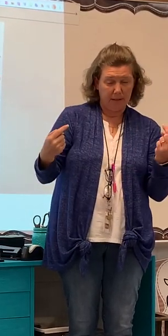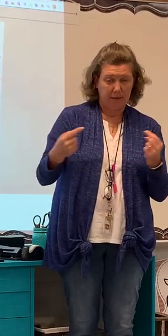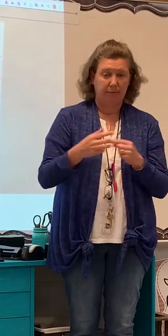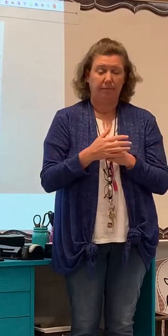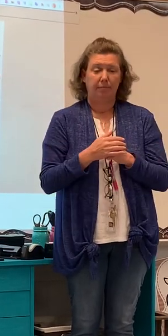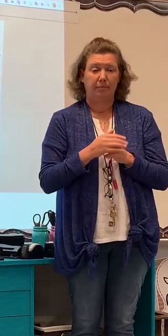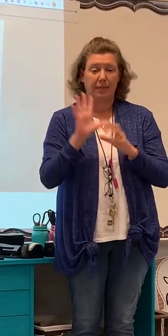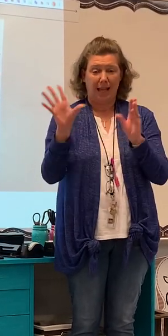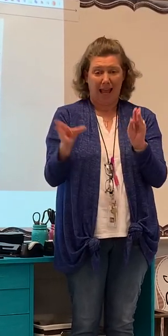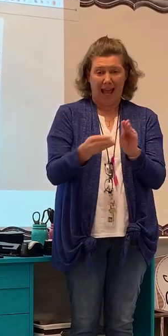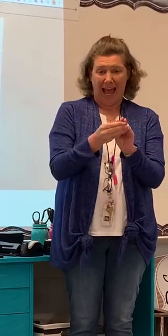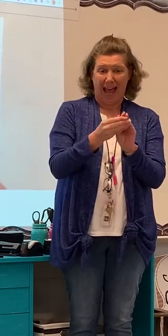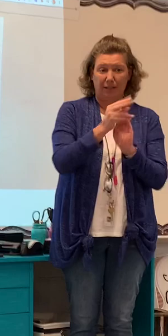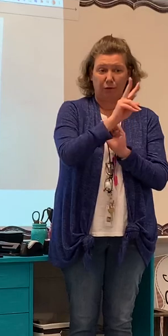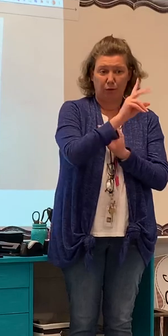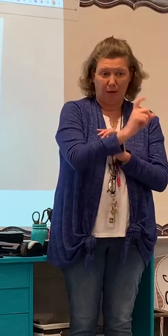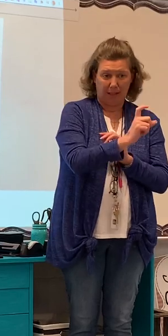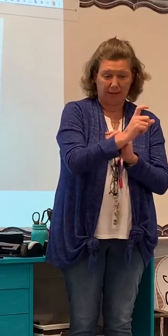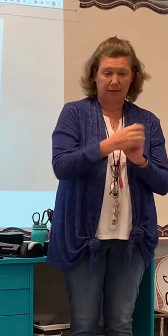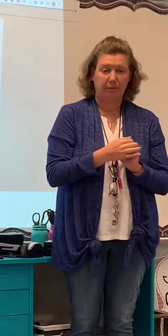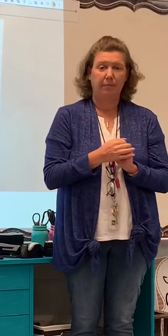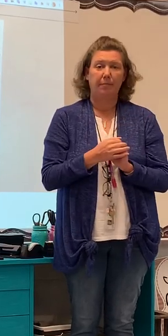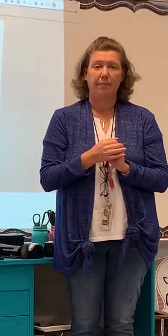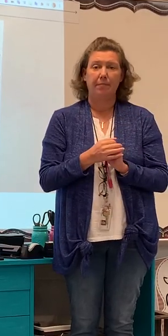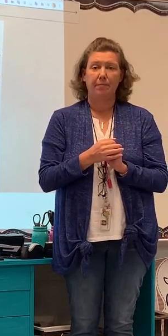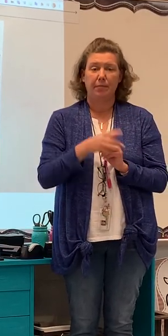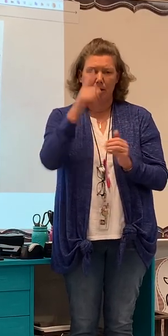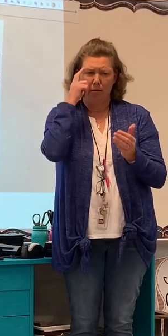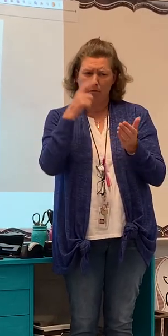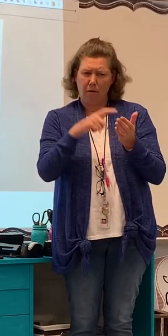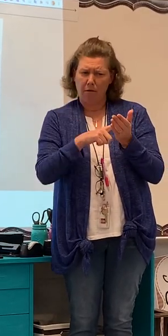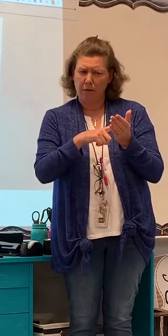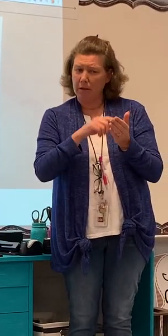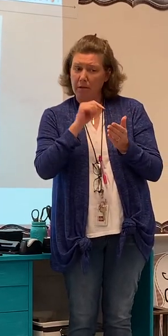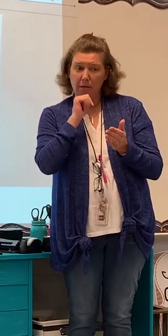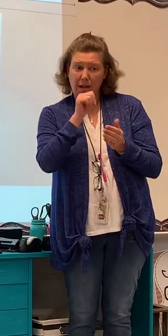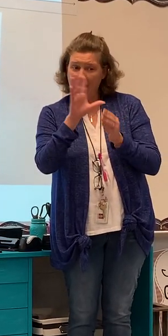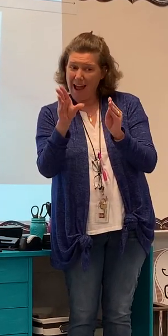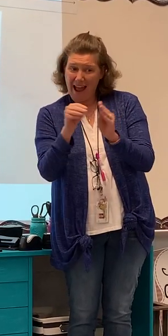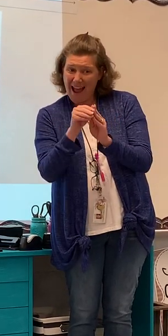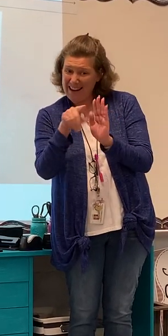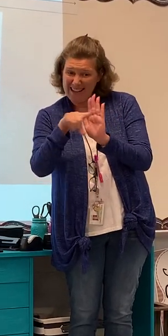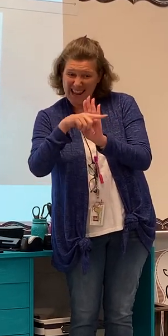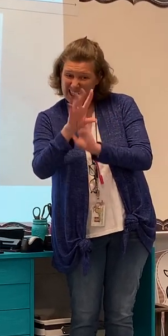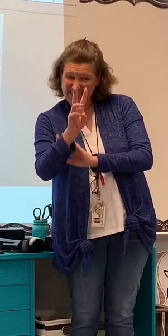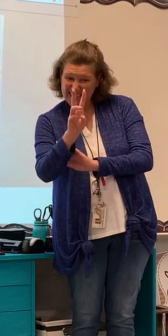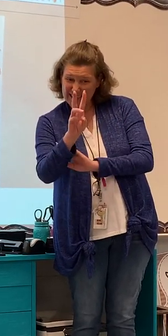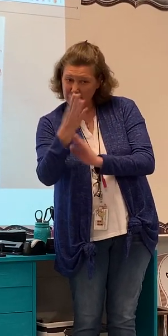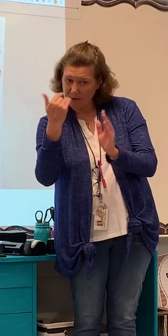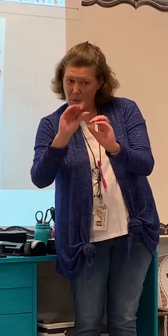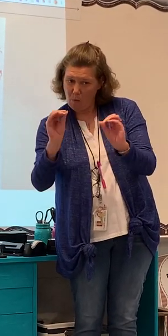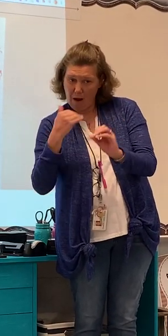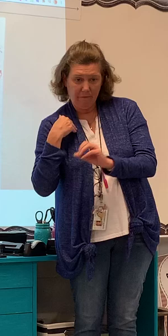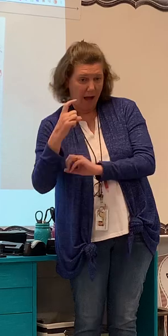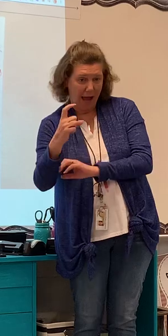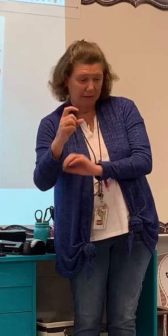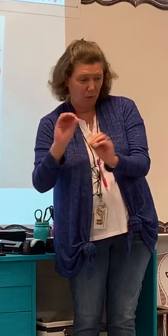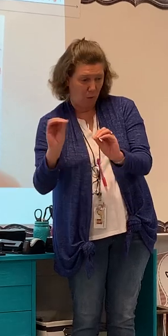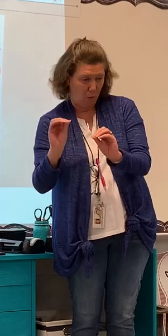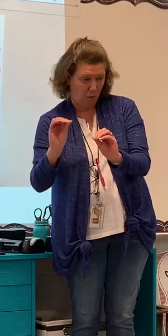add 2x to the right. Notice we did not add it to that negative 6 because it does not have an x. So that cancels away and you're